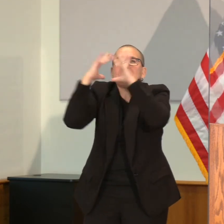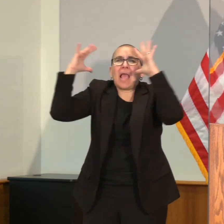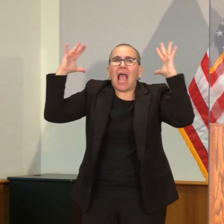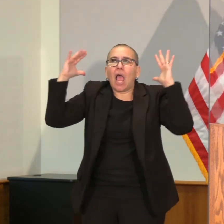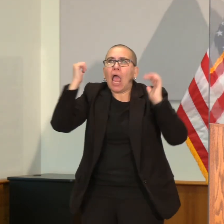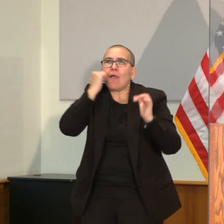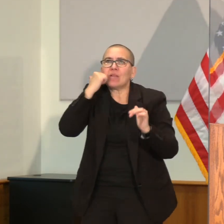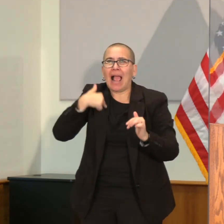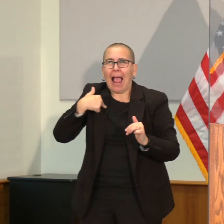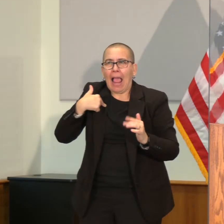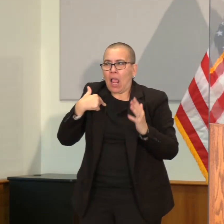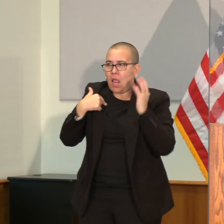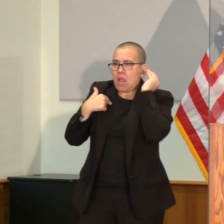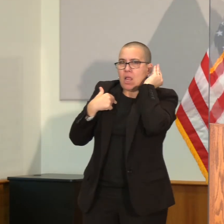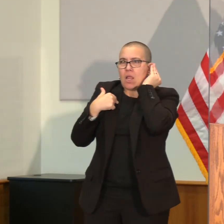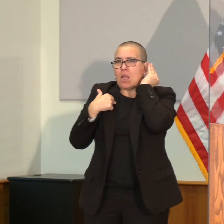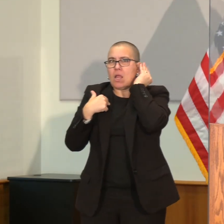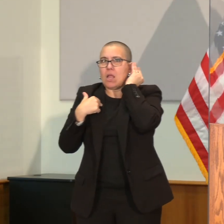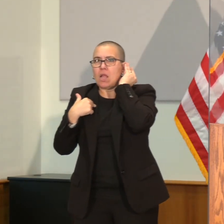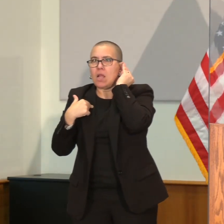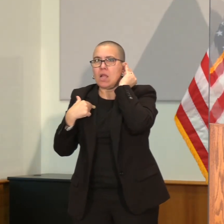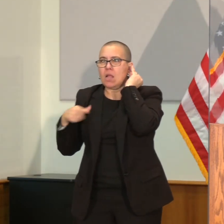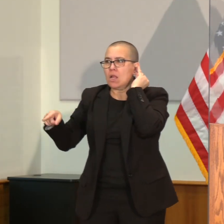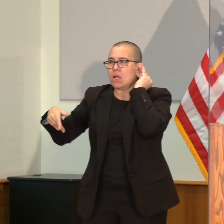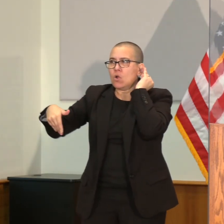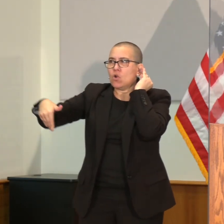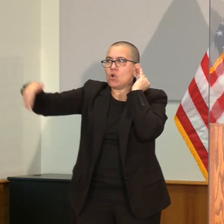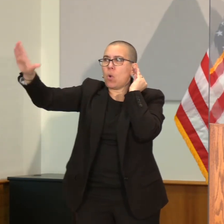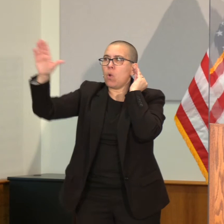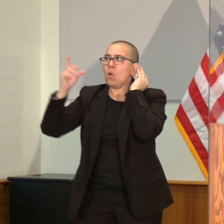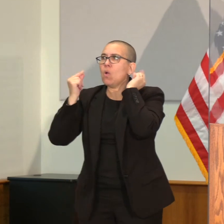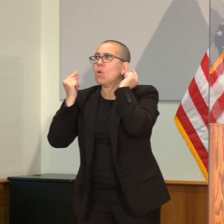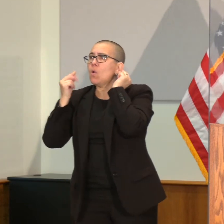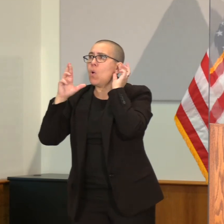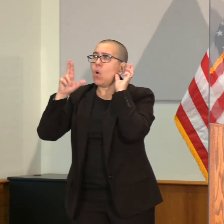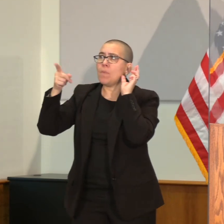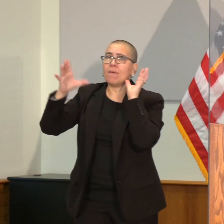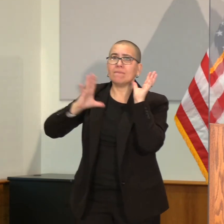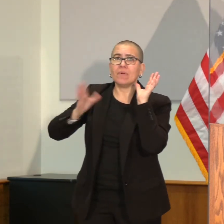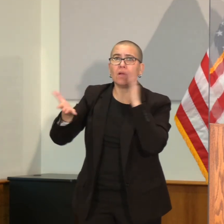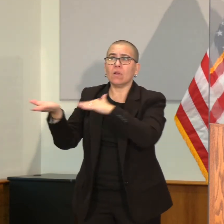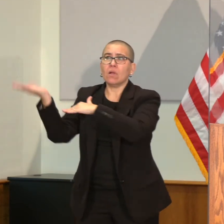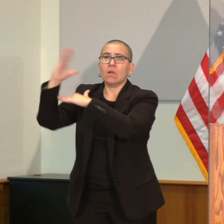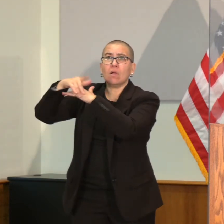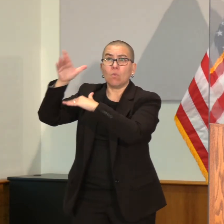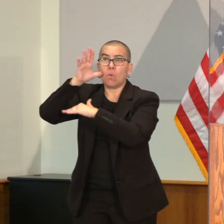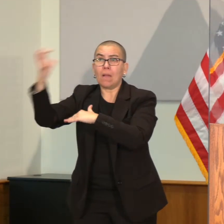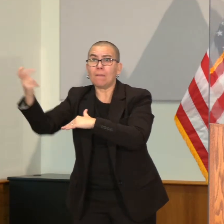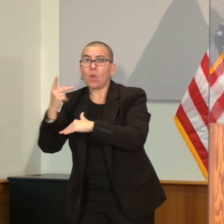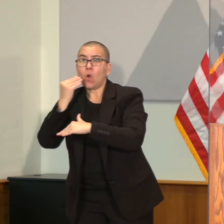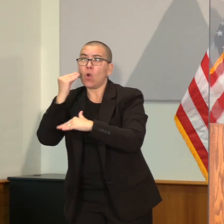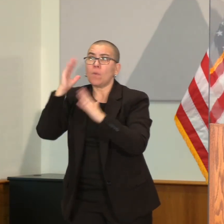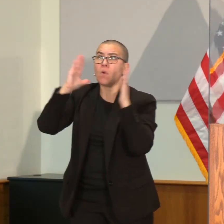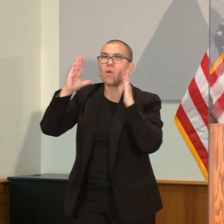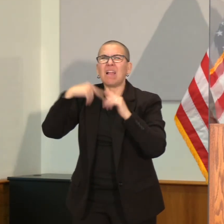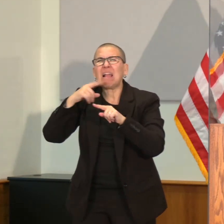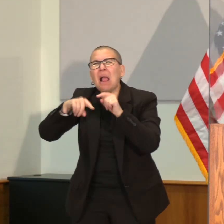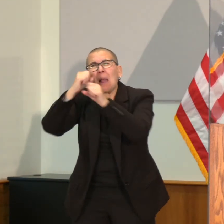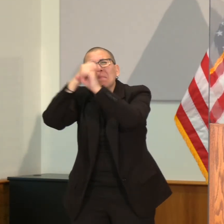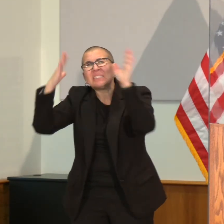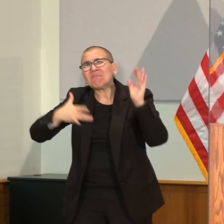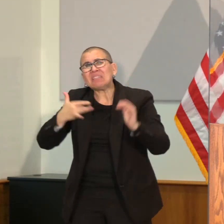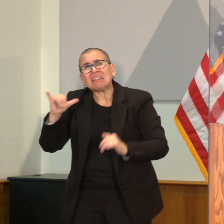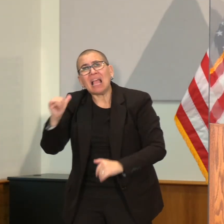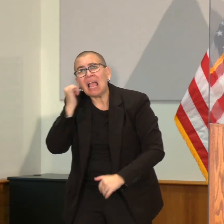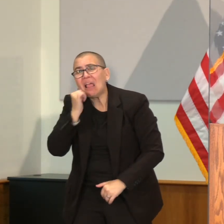traumas, call them what micro traumas, call them what you will, they're traumas of imagining. I don't worry about